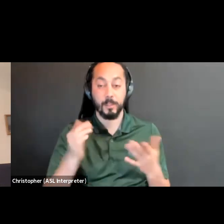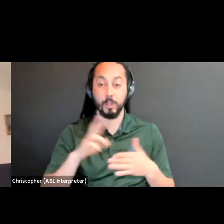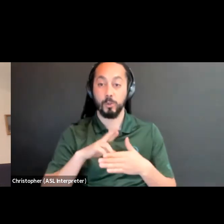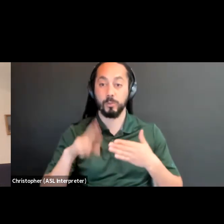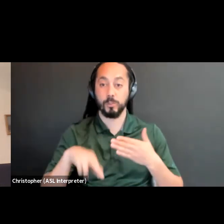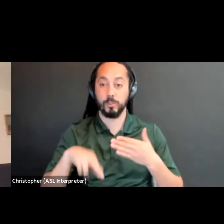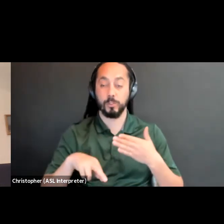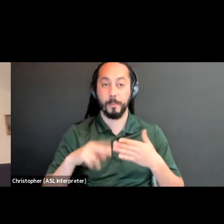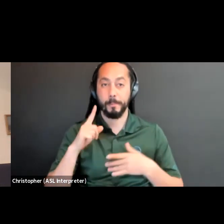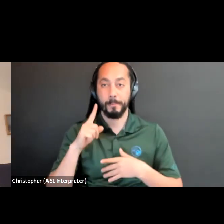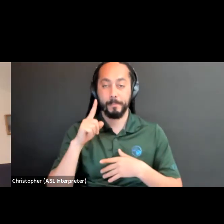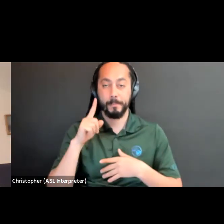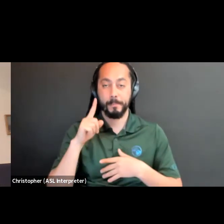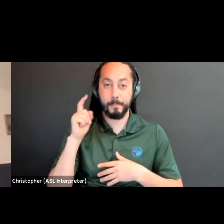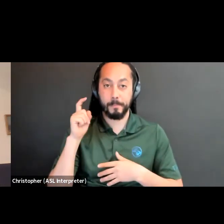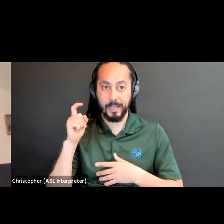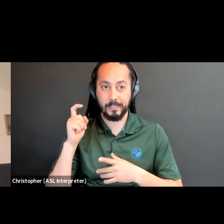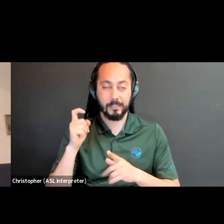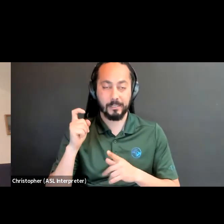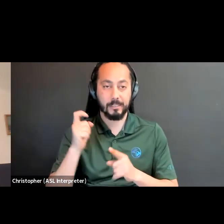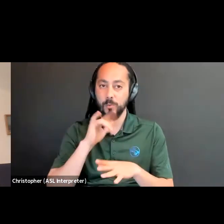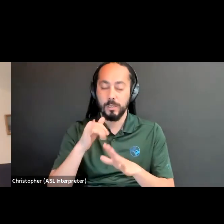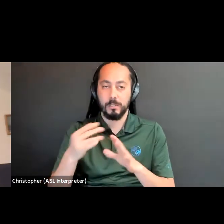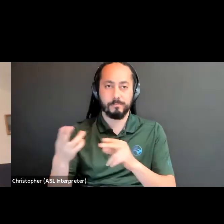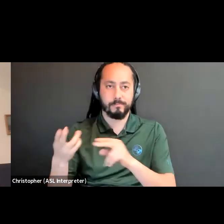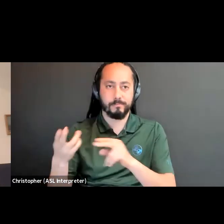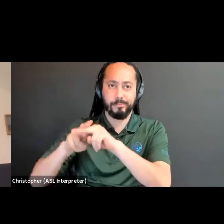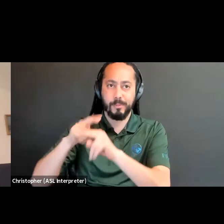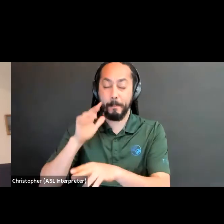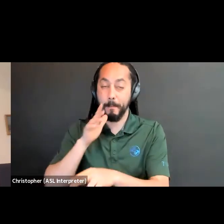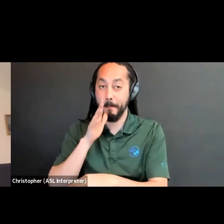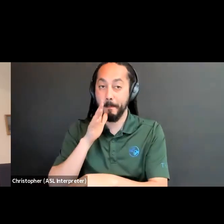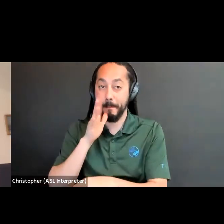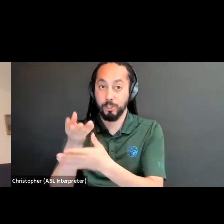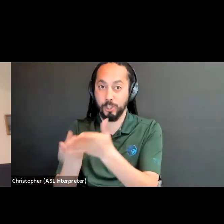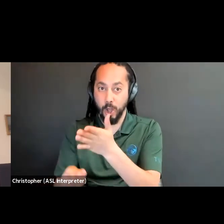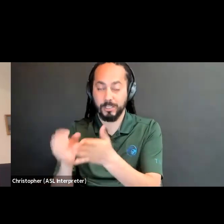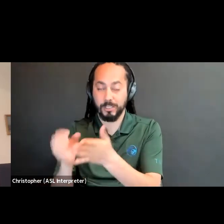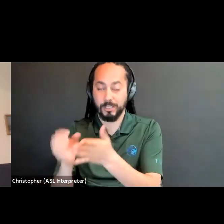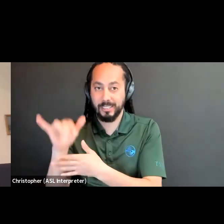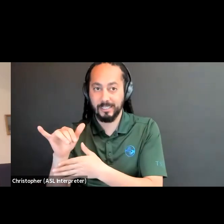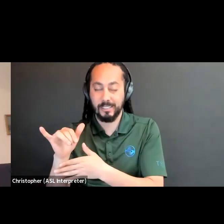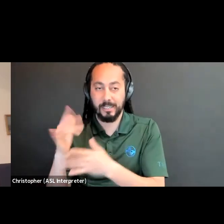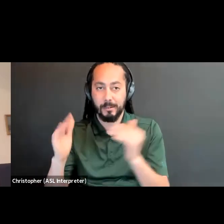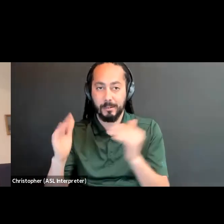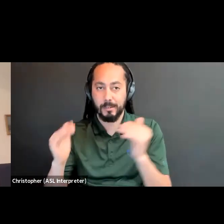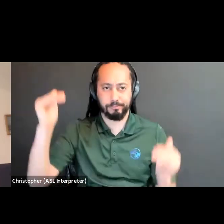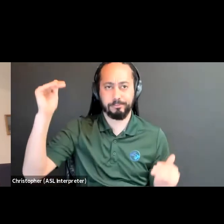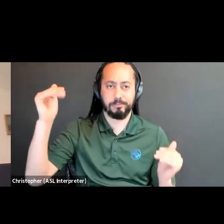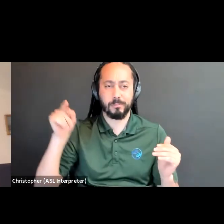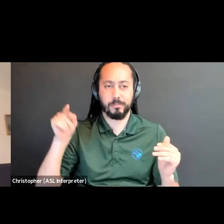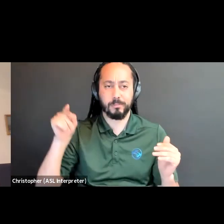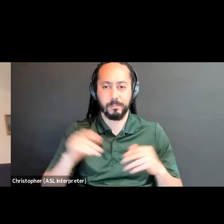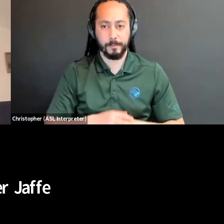increase mothers' rates of losses, but not fathers, they significantly increase the gender differential in outcomes.